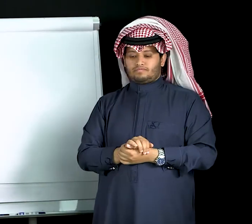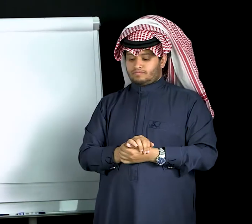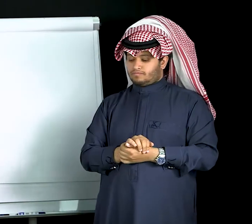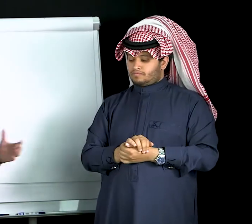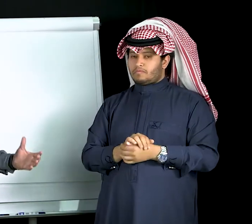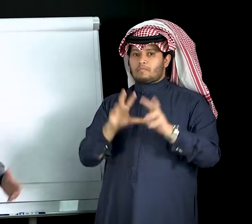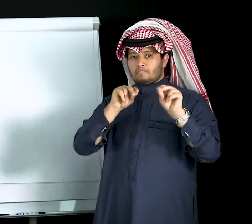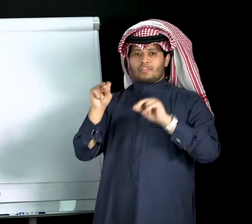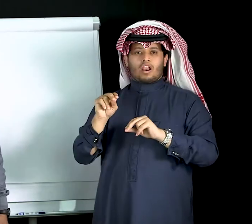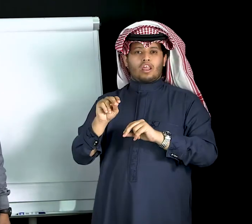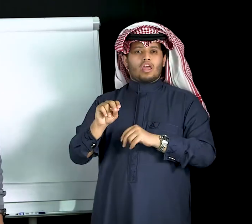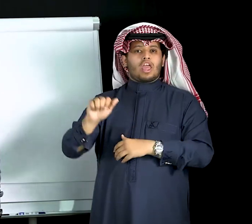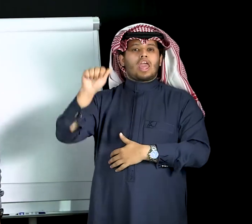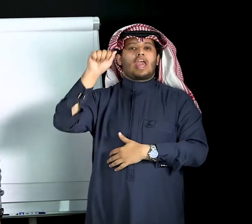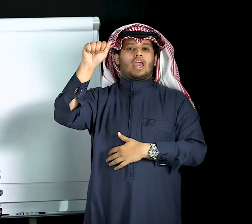Masalan A,